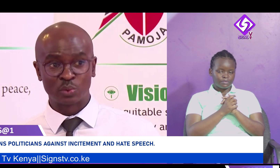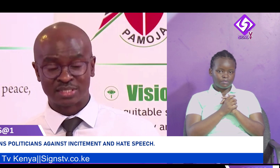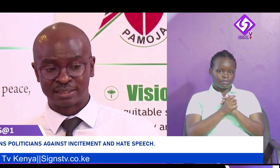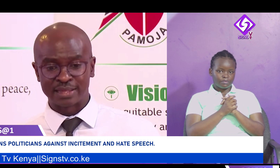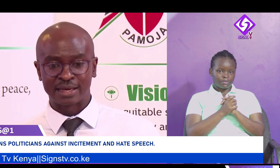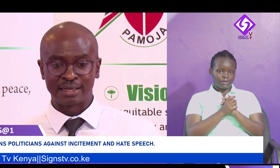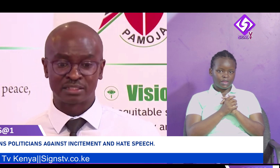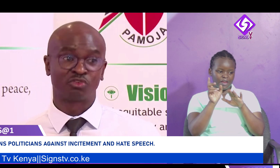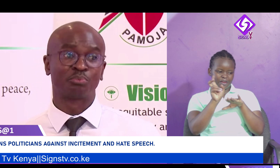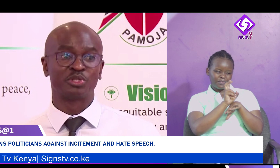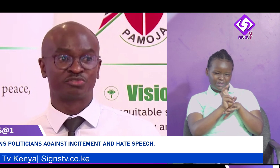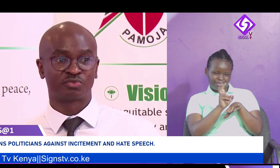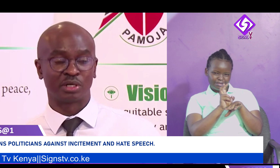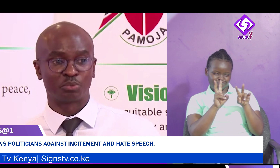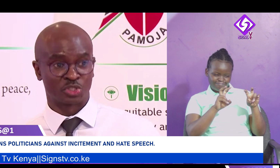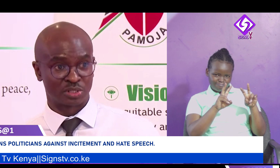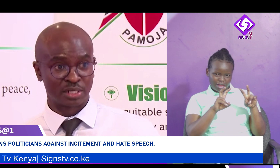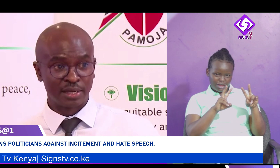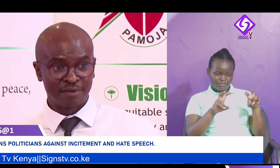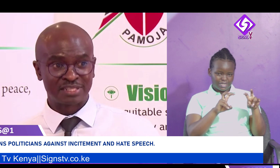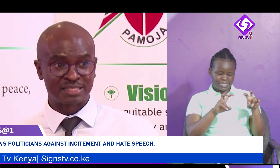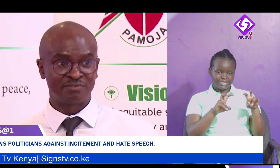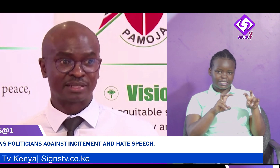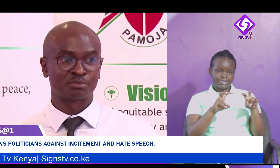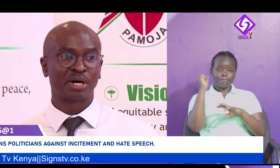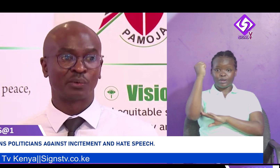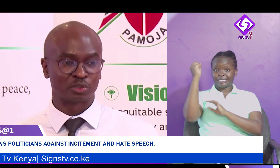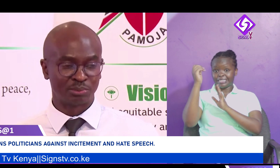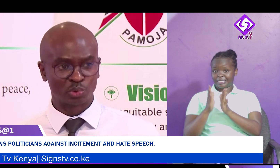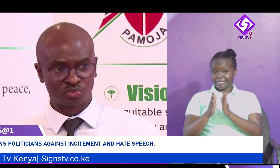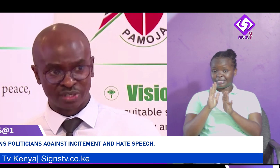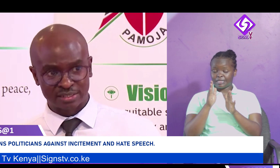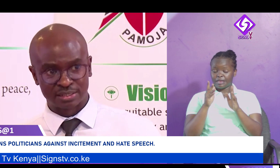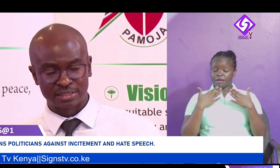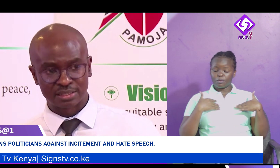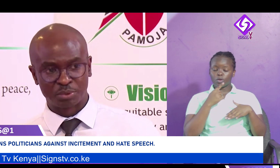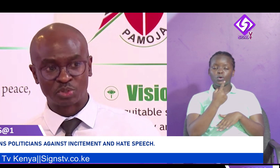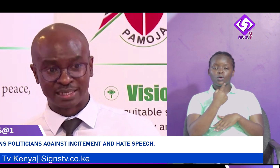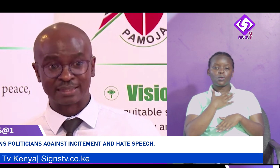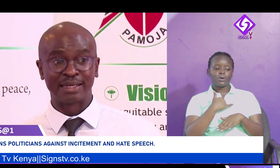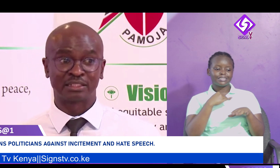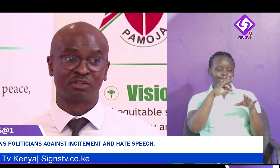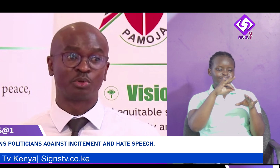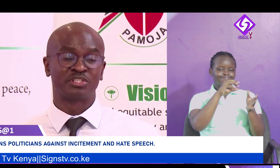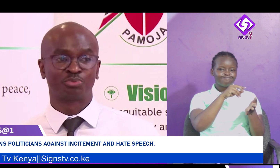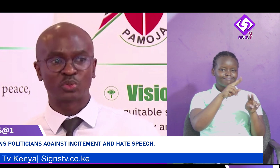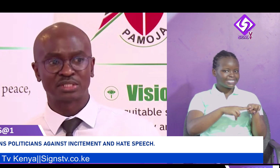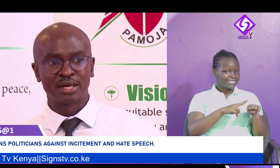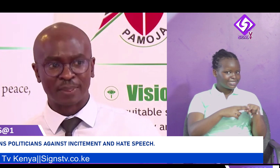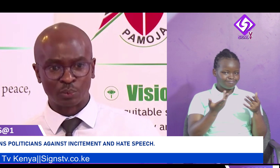who is seeking either elective or appointive positions. If NCC is given that power to be able to vet these people seeking either elective or appointive posts, then